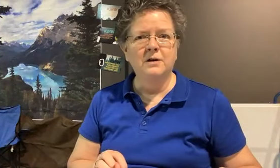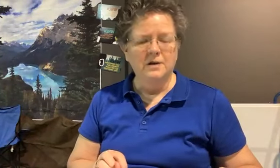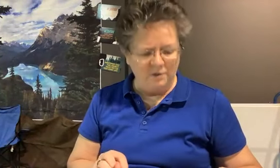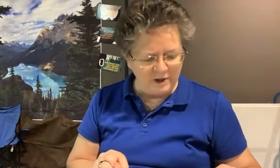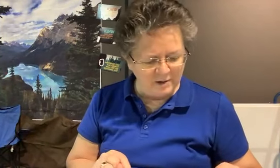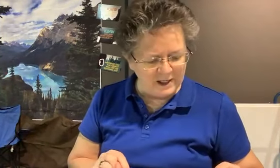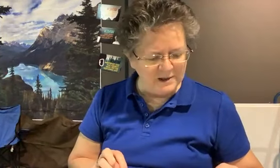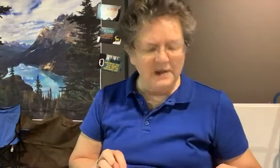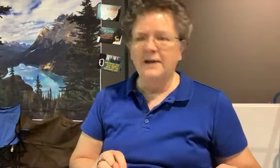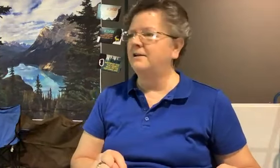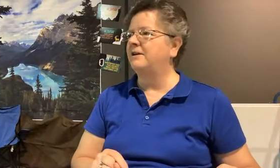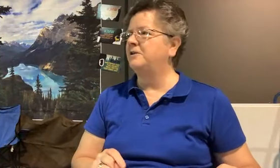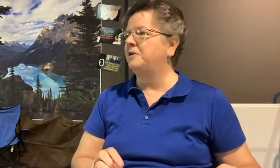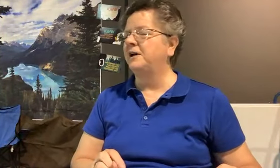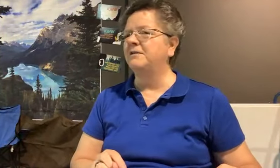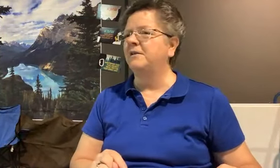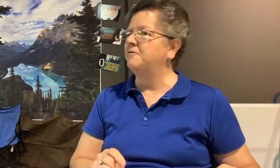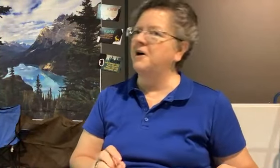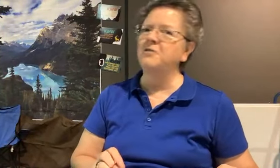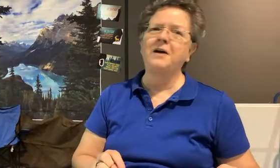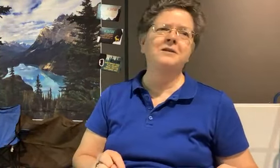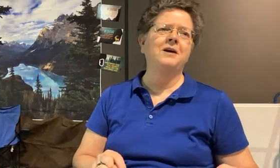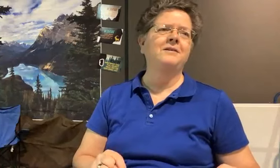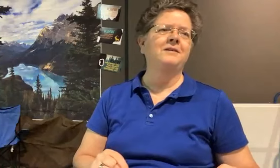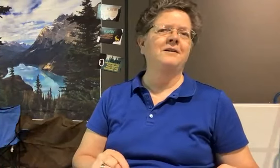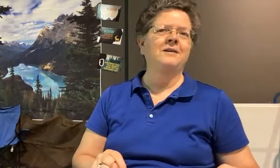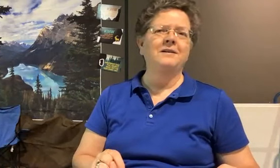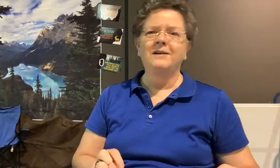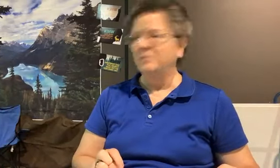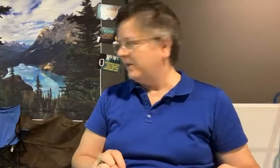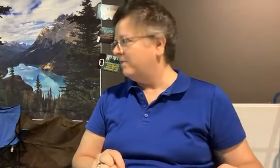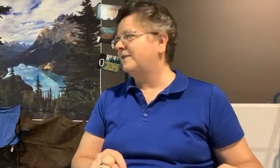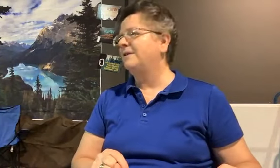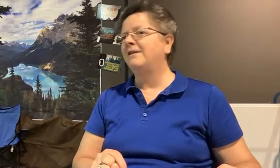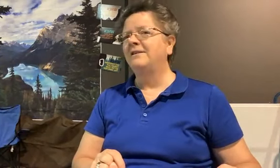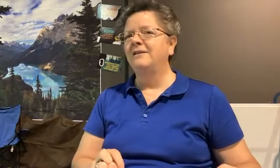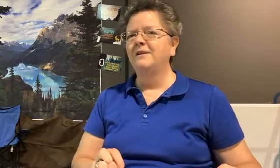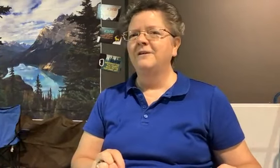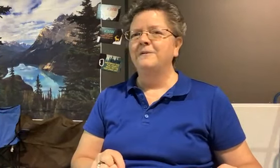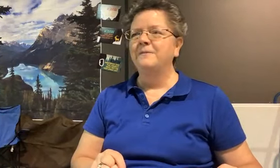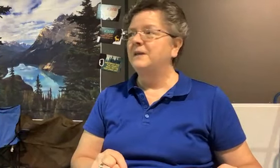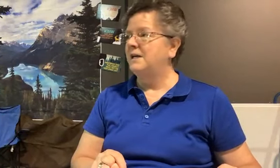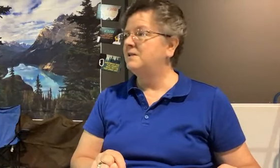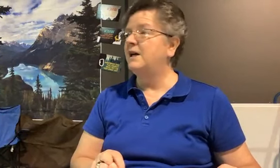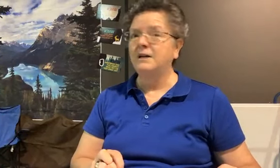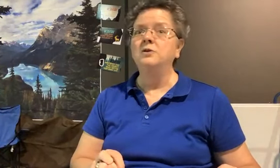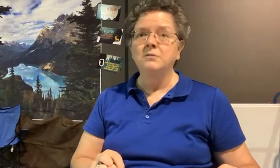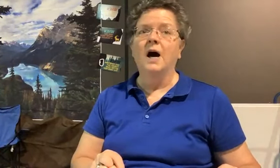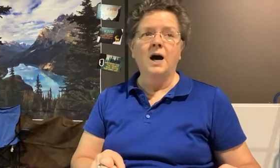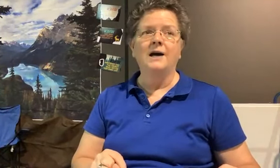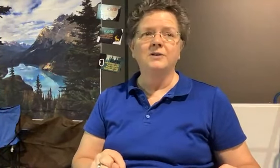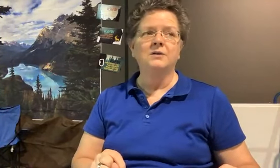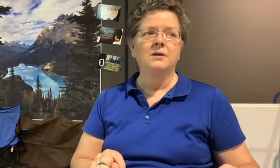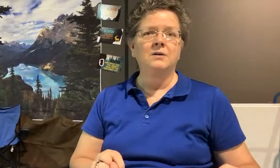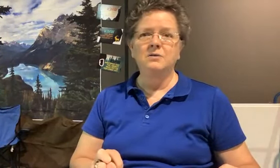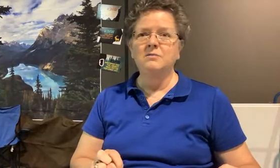And we know that saying, you know, like father like son, like mother like daughter. He's saying,